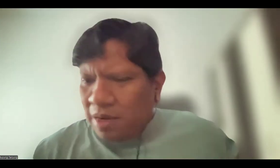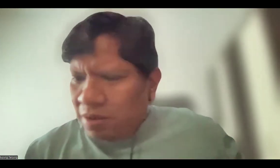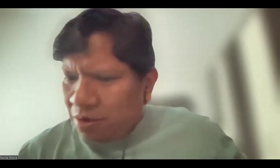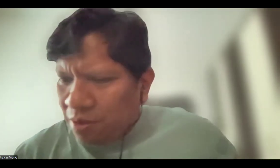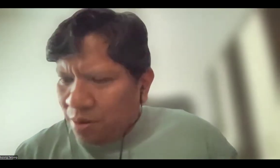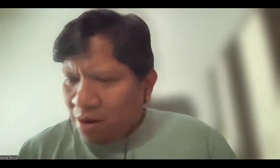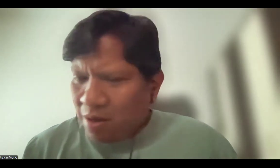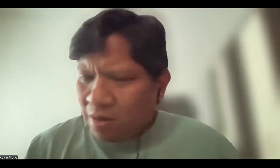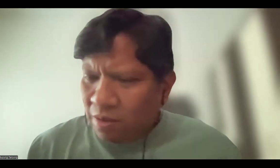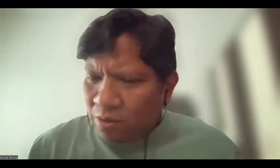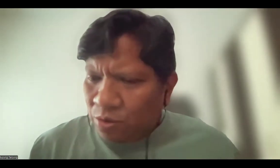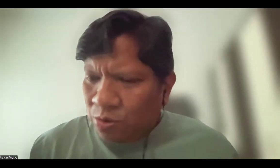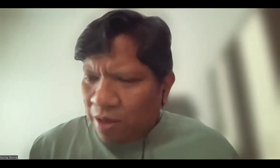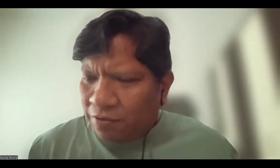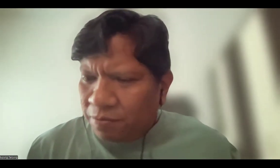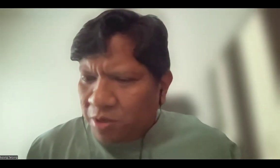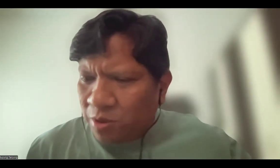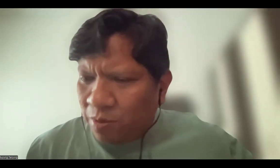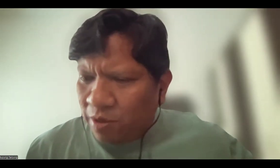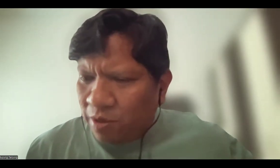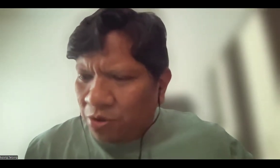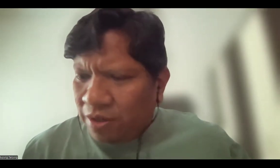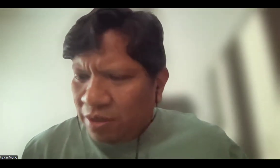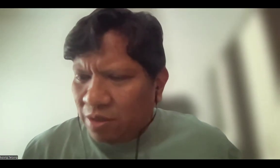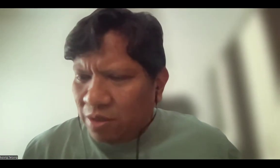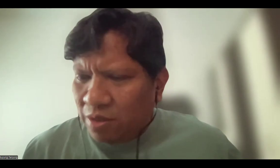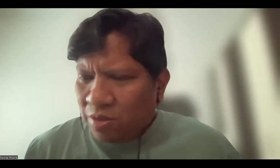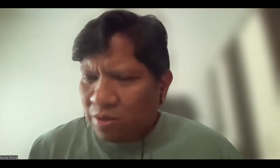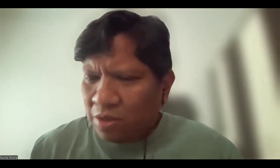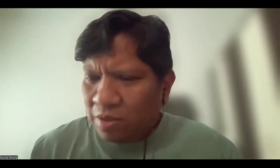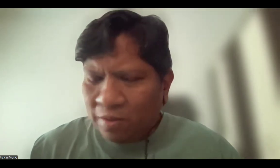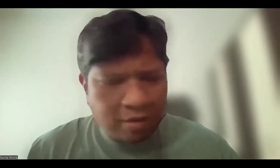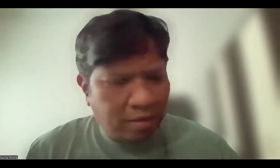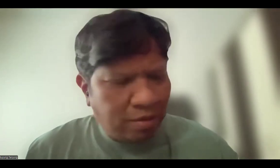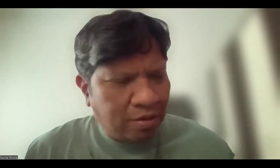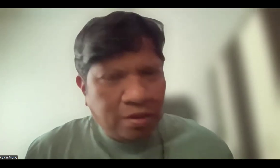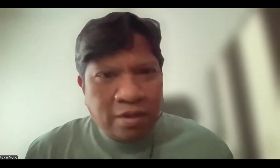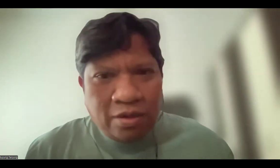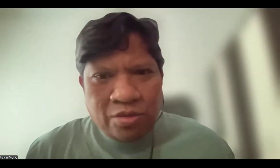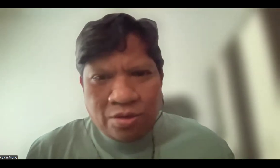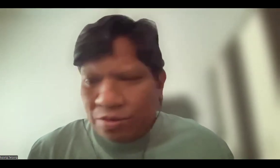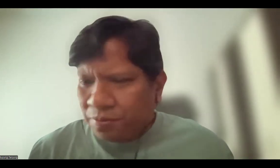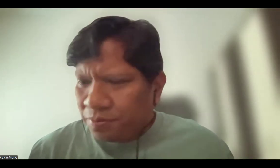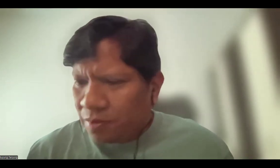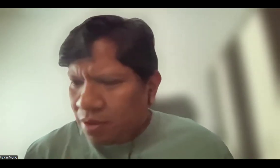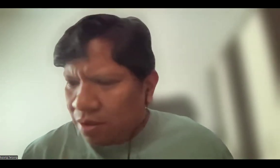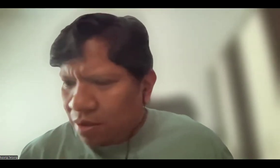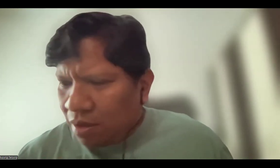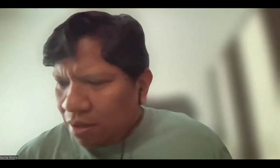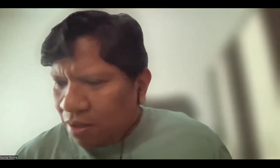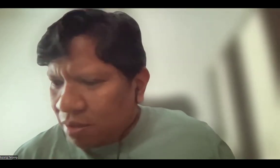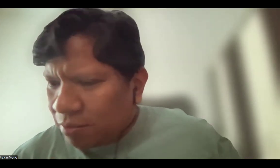In my note, there are 12 person will join in this session. So